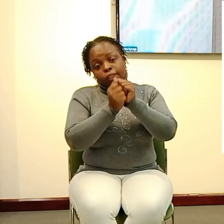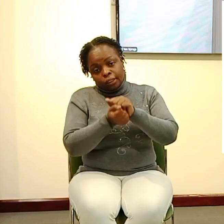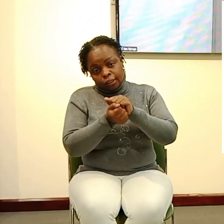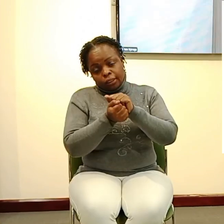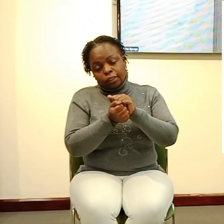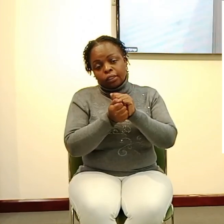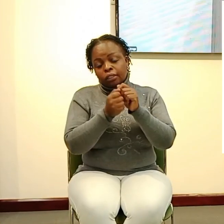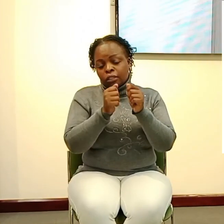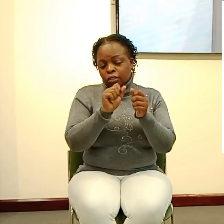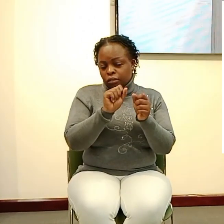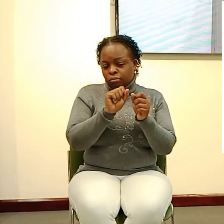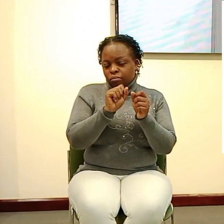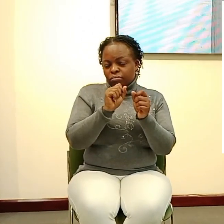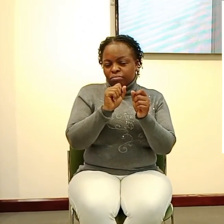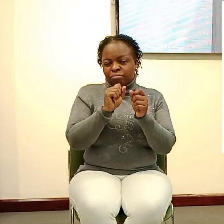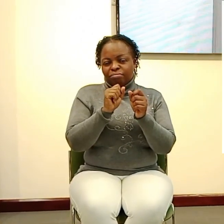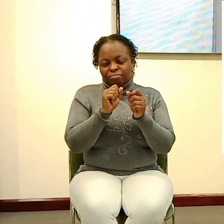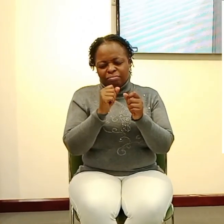and re-socialize